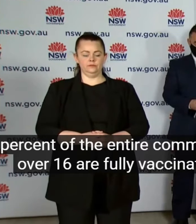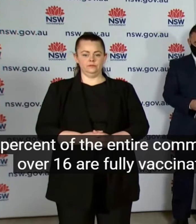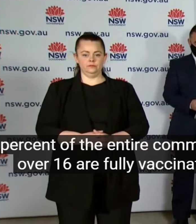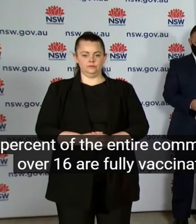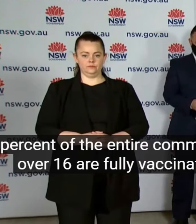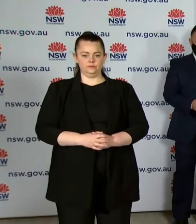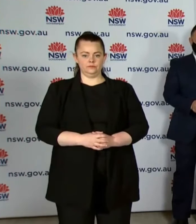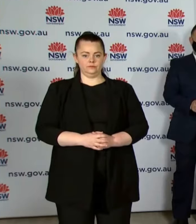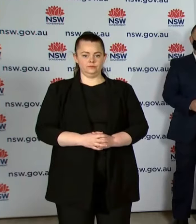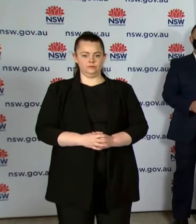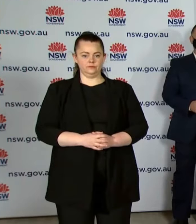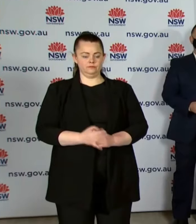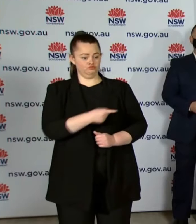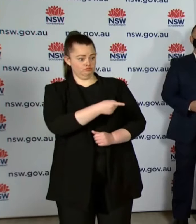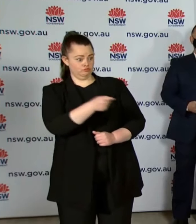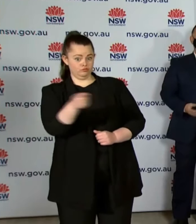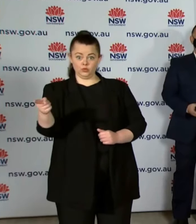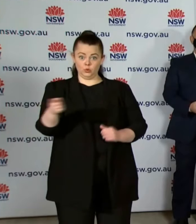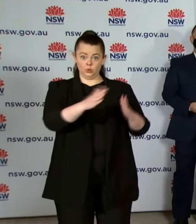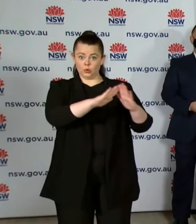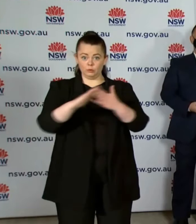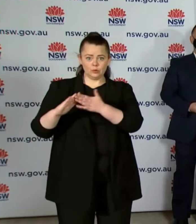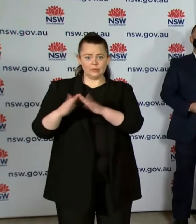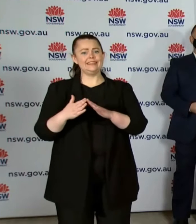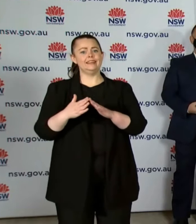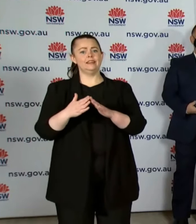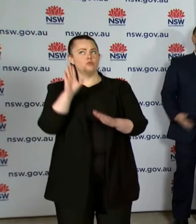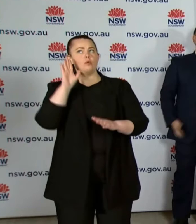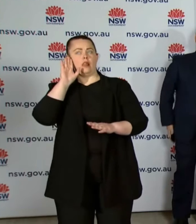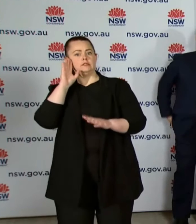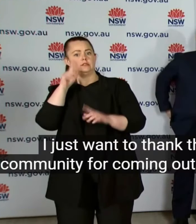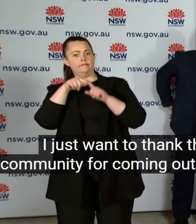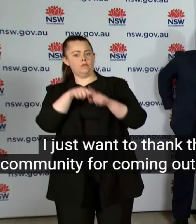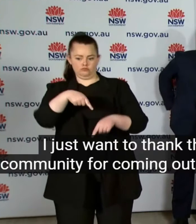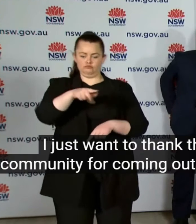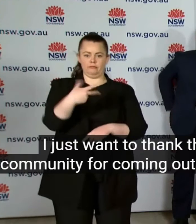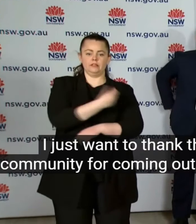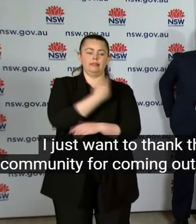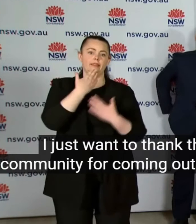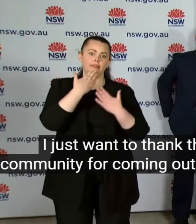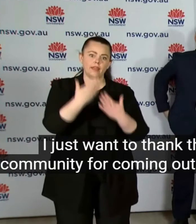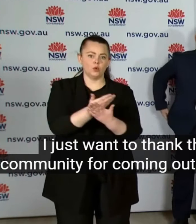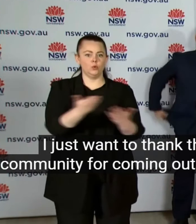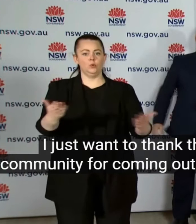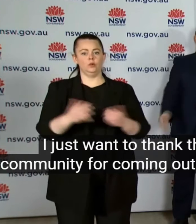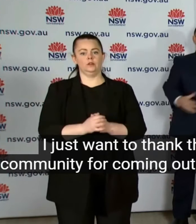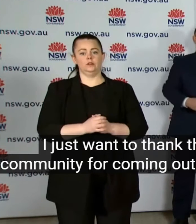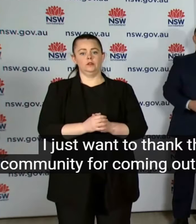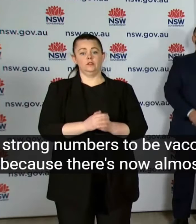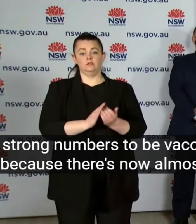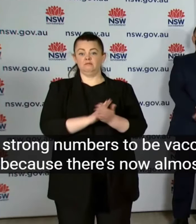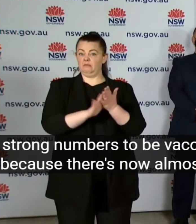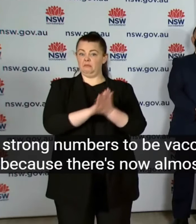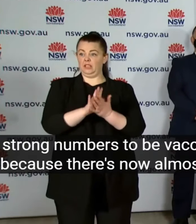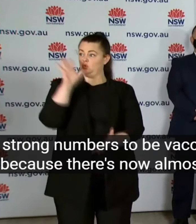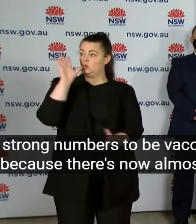Just want to thank the community for coming out in such strong numbers to be vaccinated, because there's now almost 8.5 million people in New South Wales that